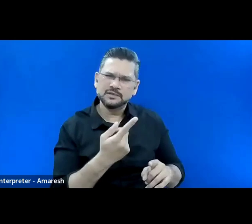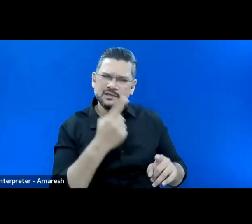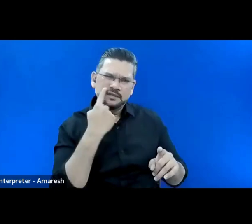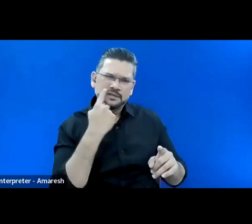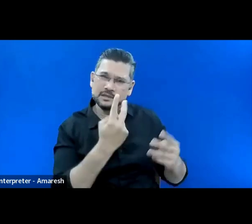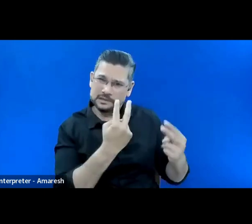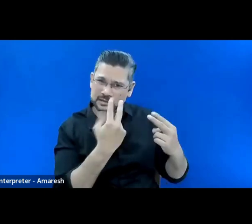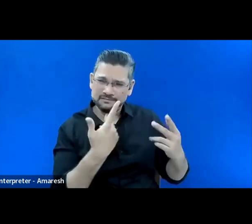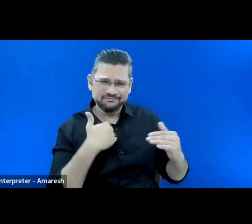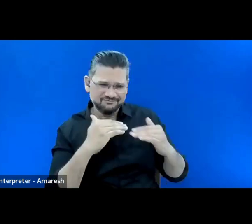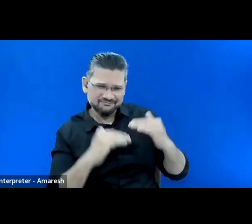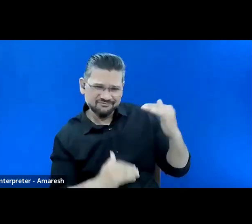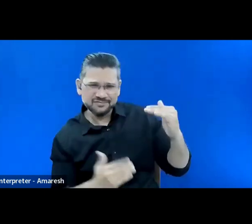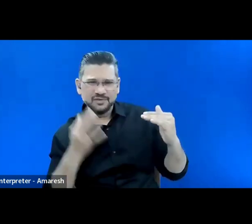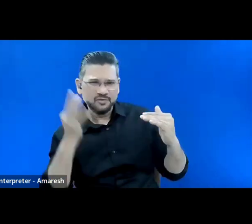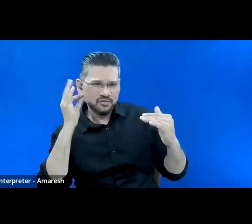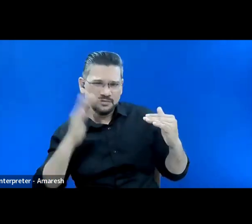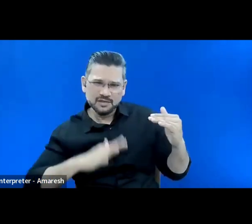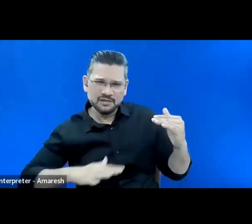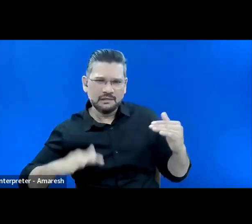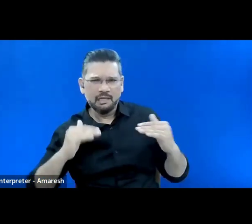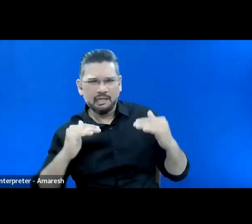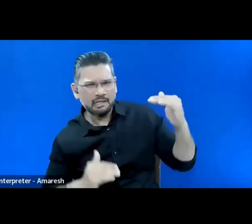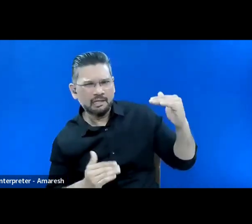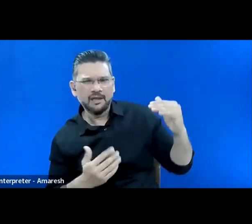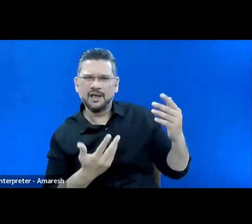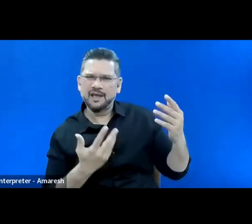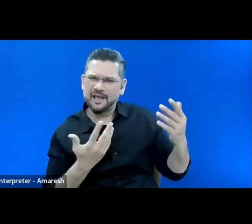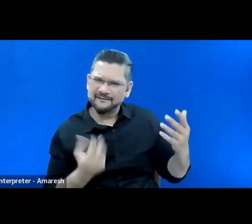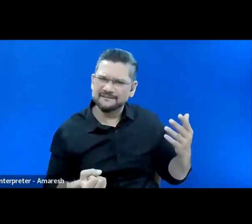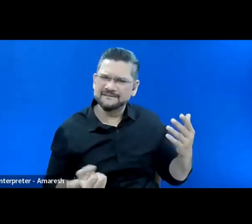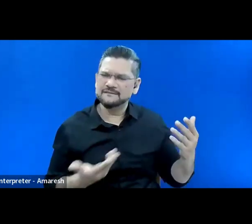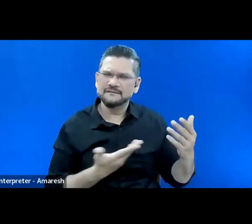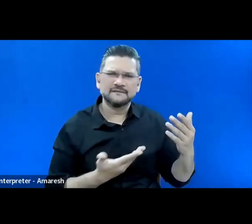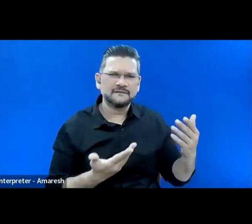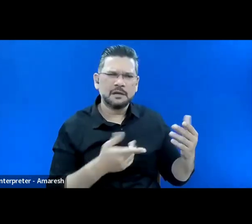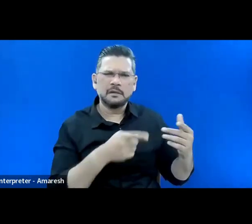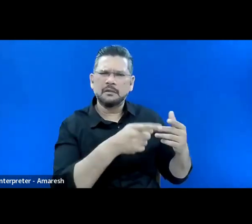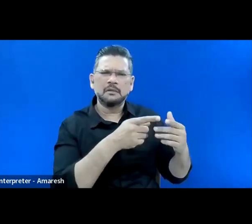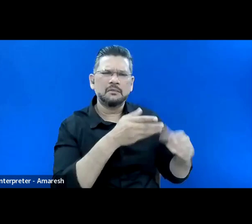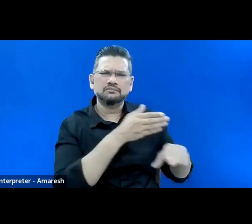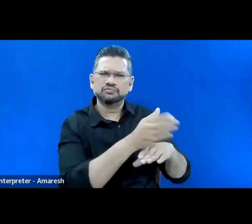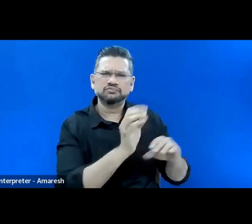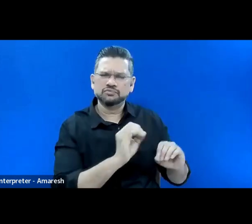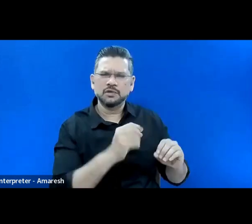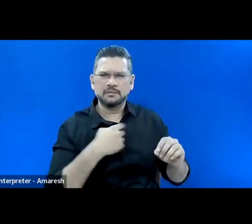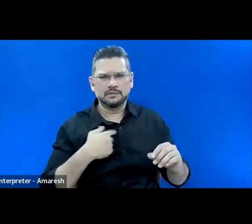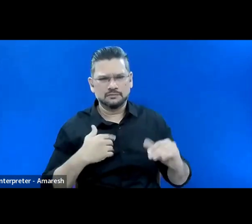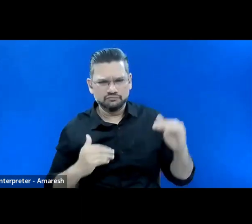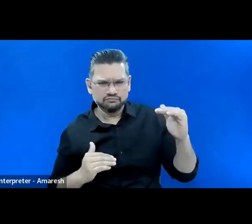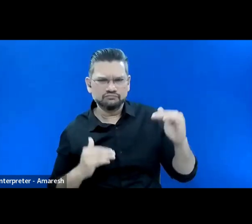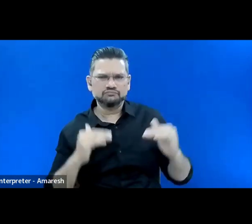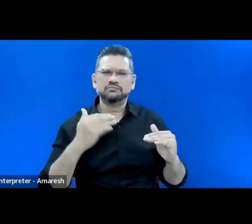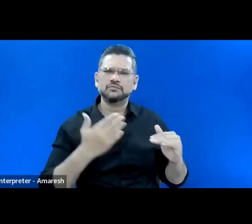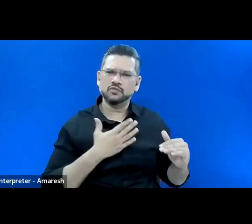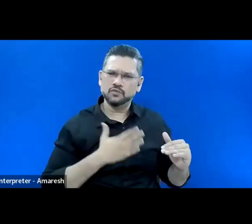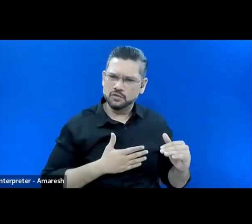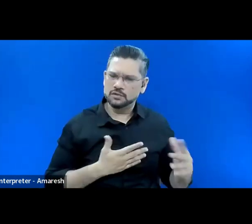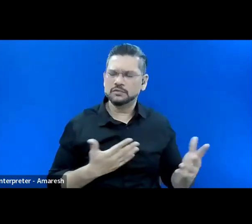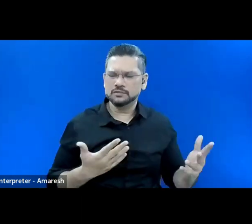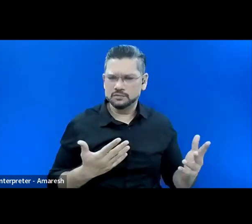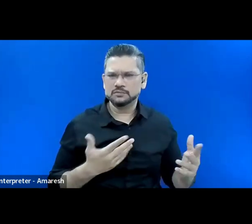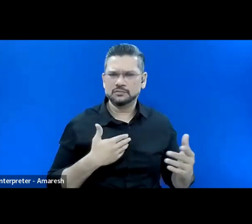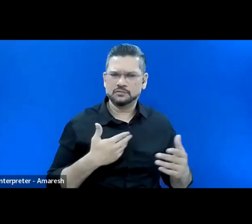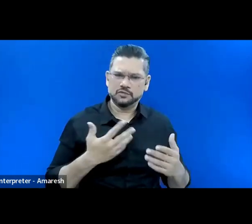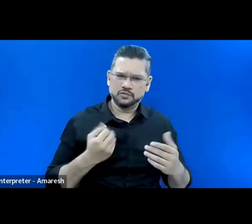affects a certain group of women with psychosocial disabilities without affecting other groups. You know, we look at privilege, we look at exposure, we look at